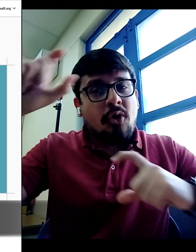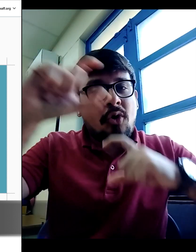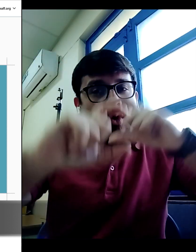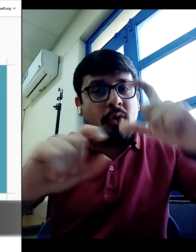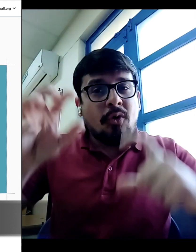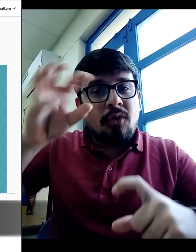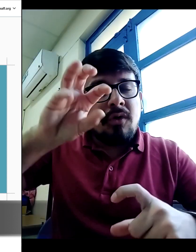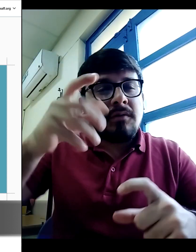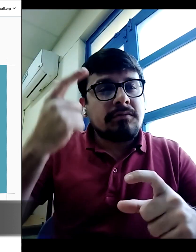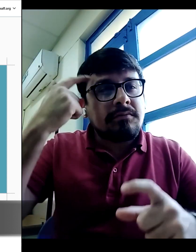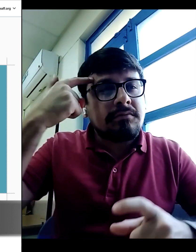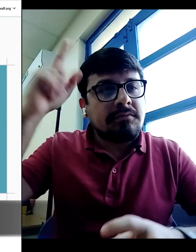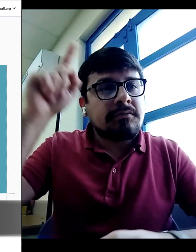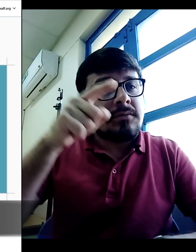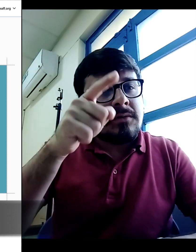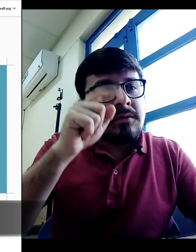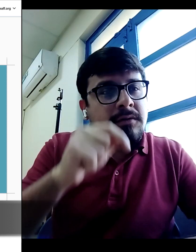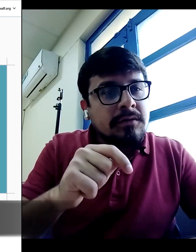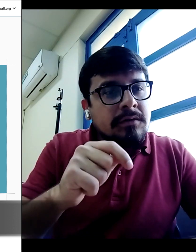symbols?